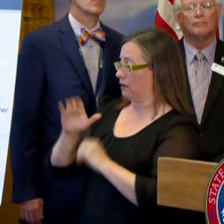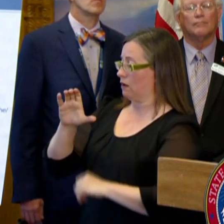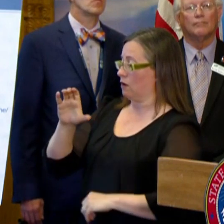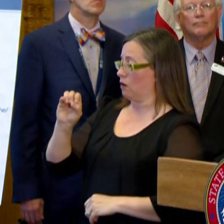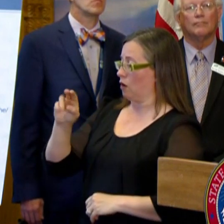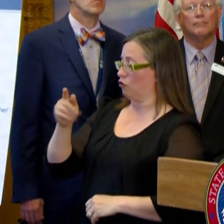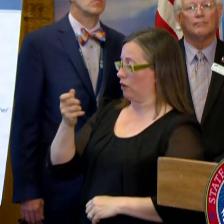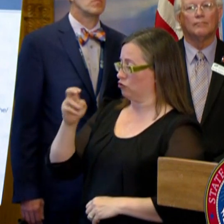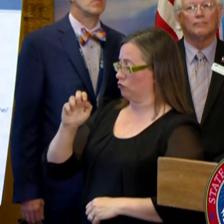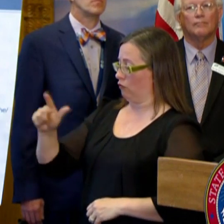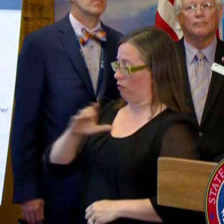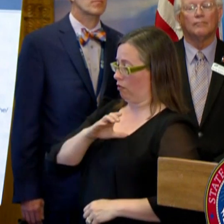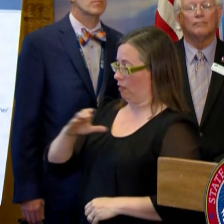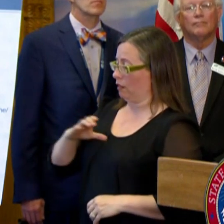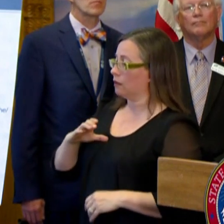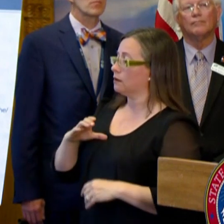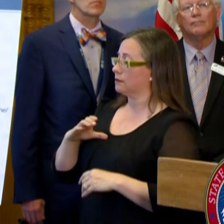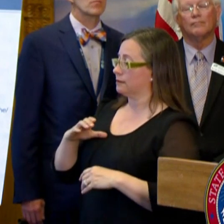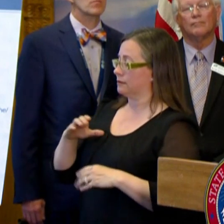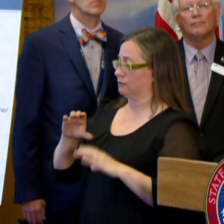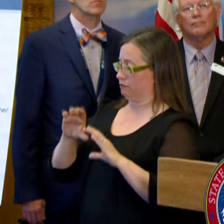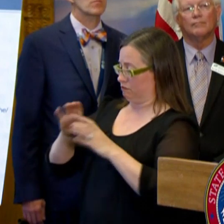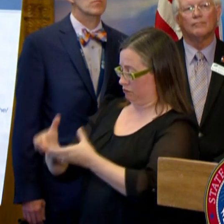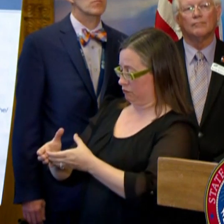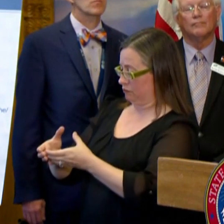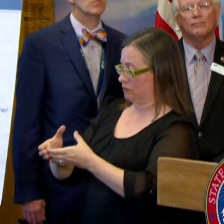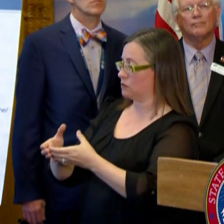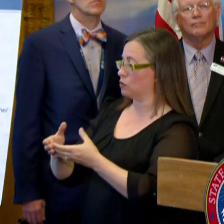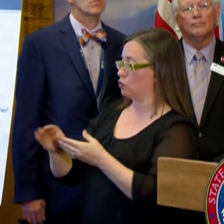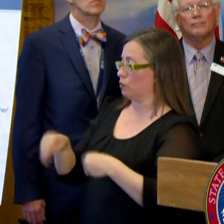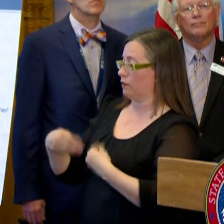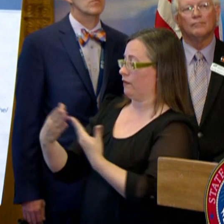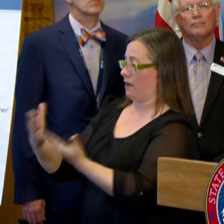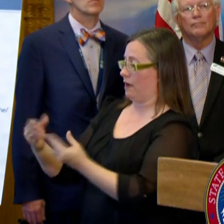to pass a supplemental that would help provide resources to